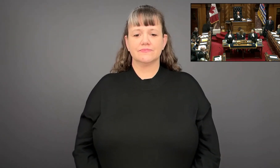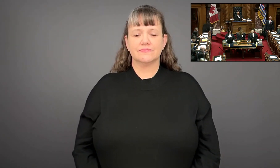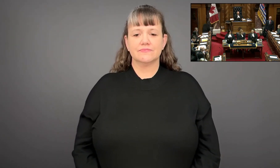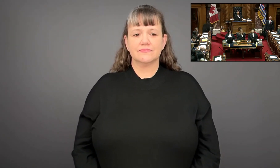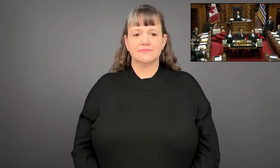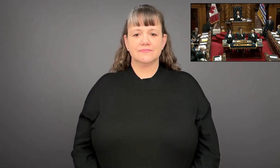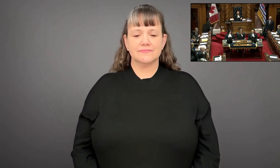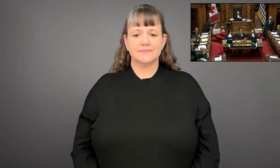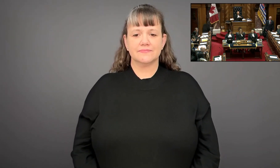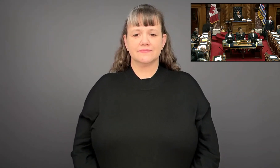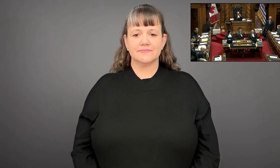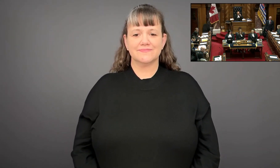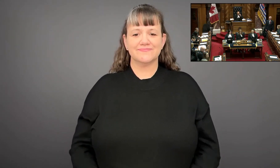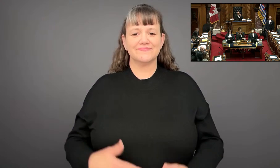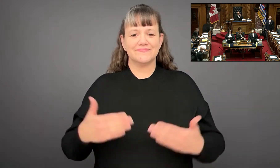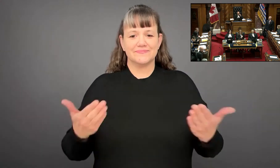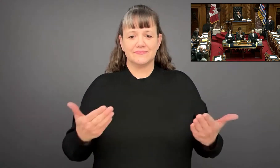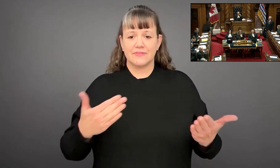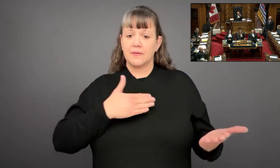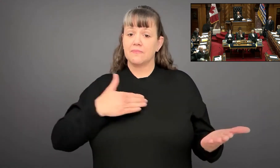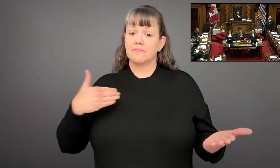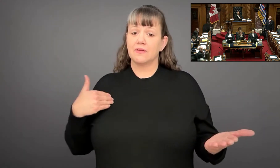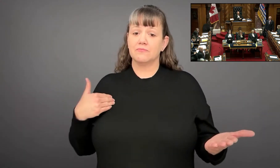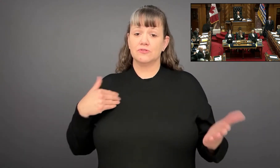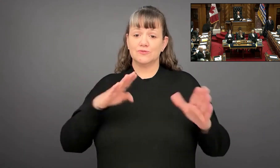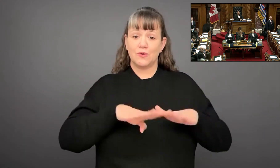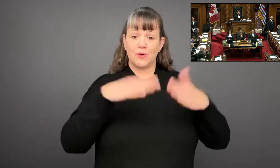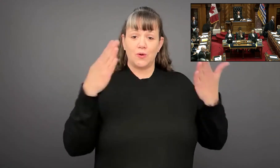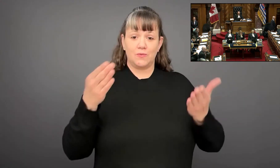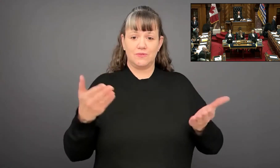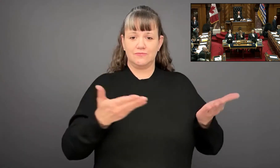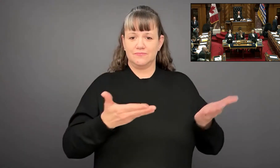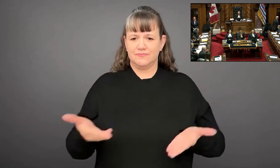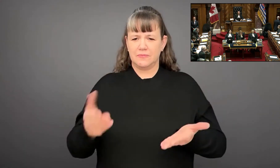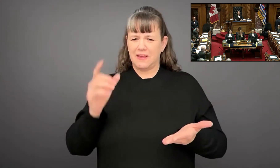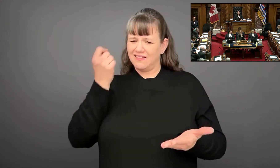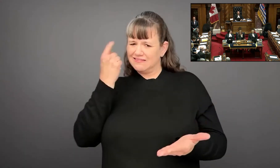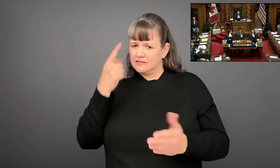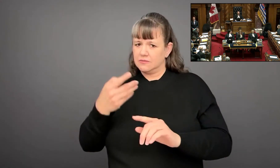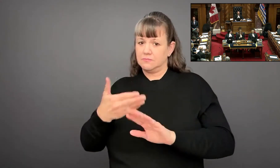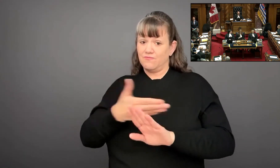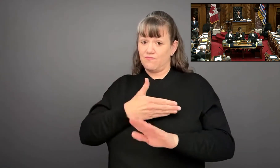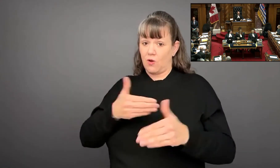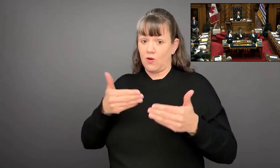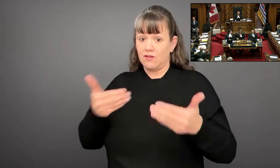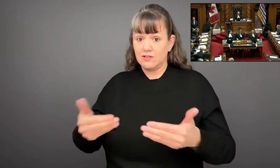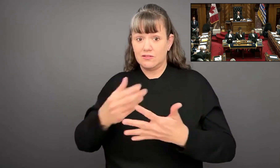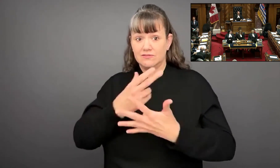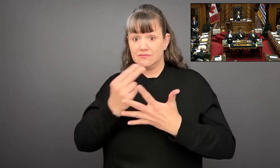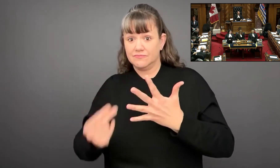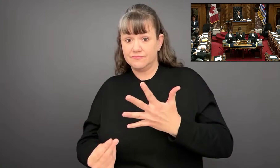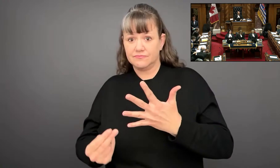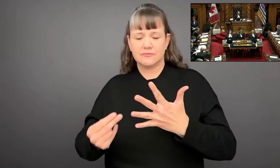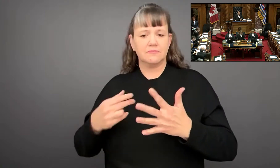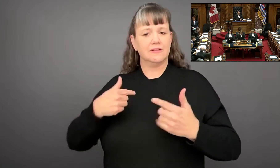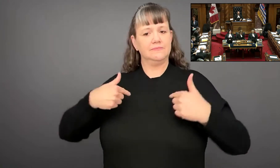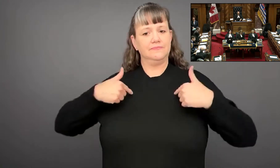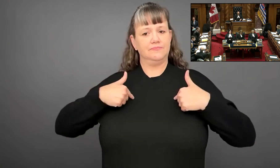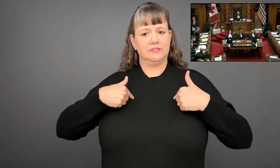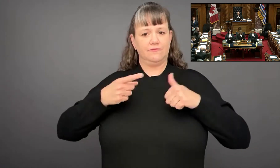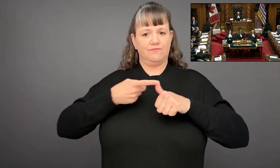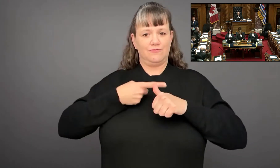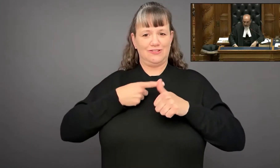Introduction by members. Before we recognize members for introduction, I have a very special introduction to